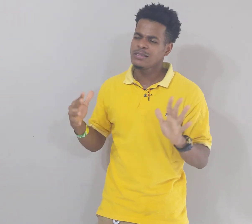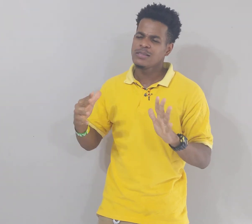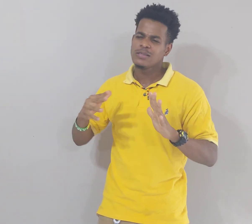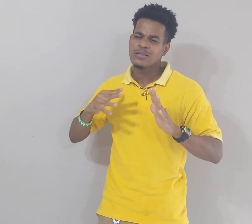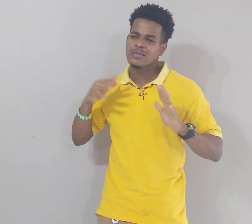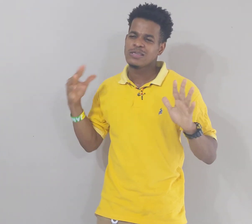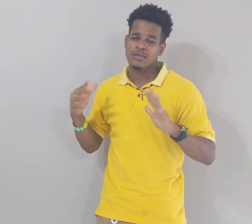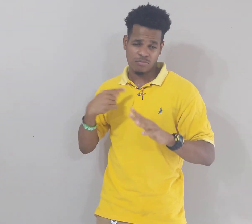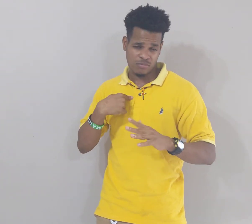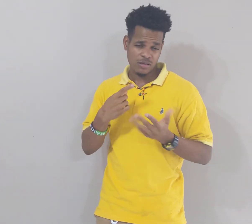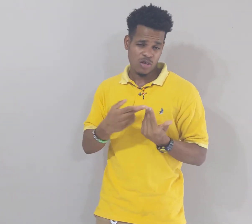up.